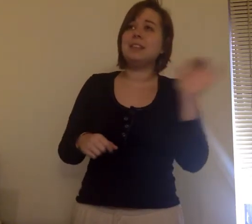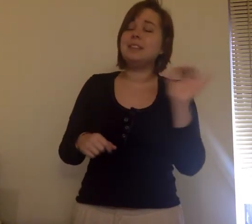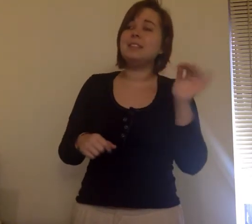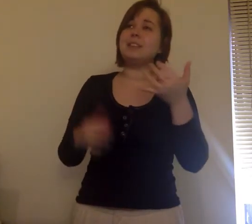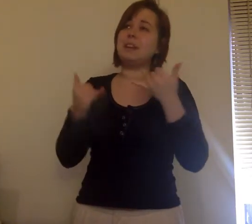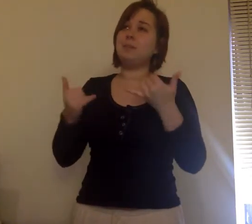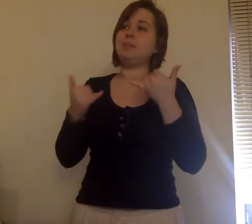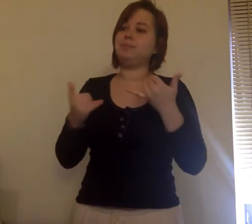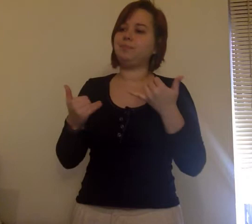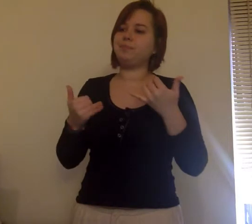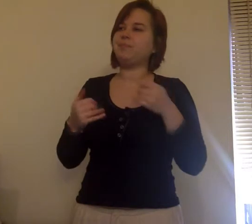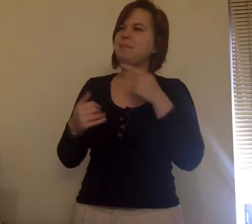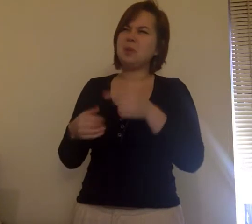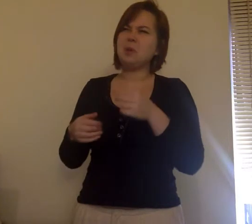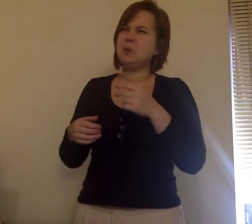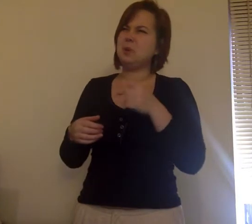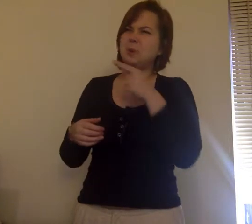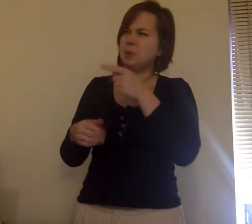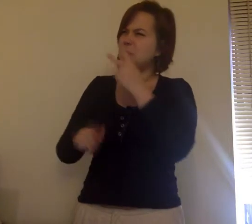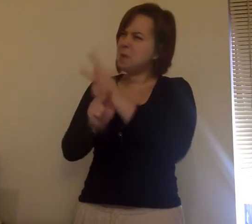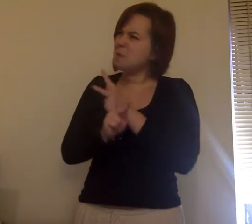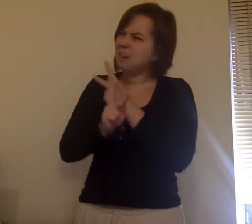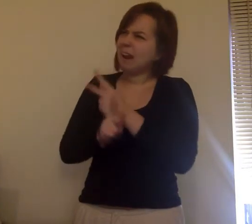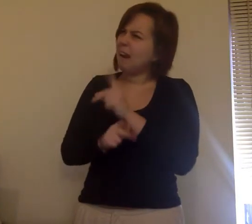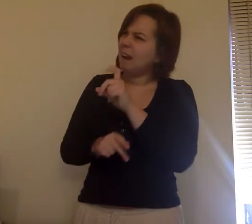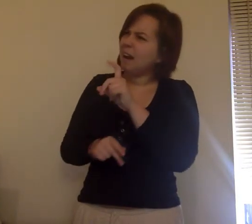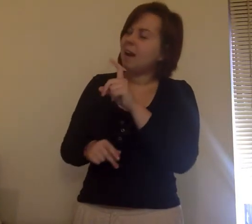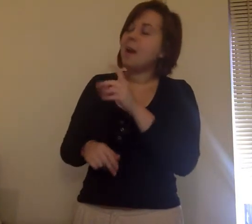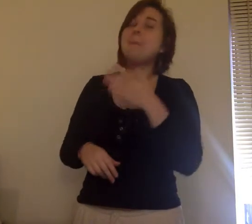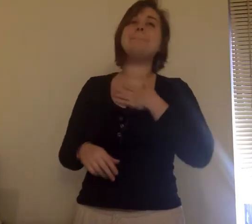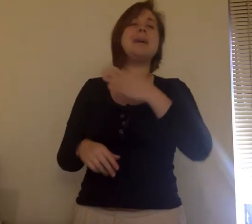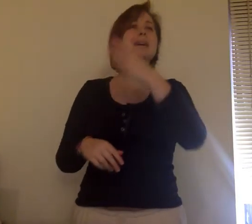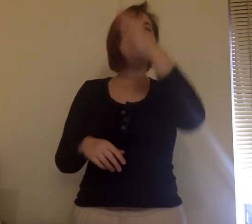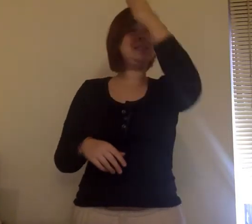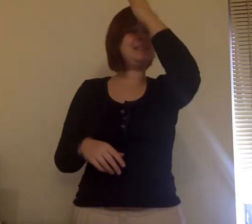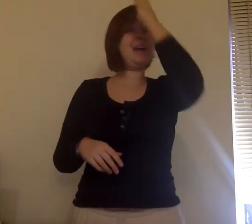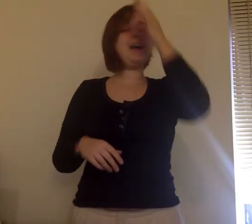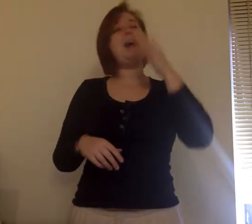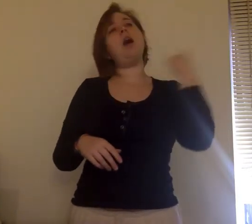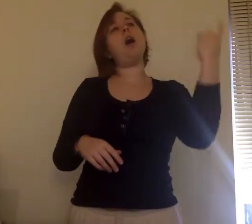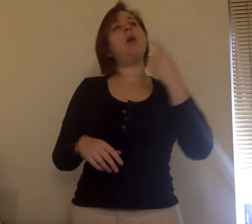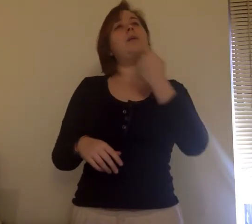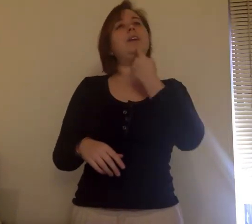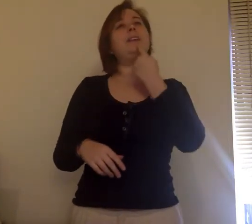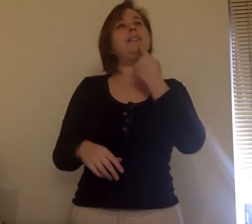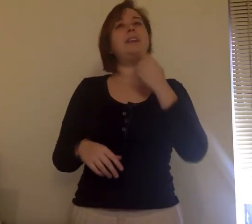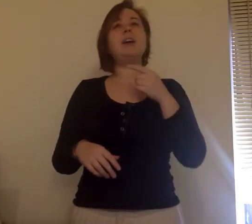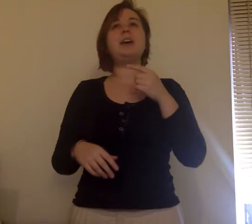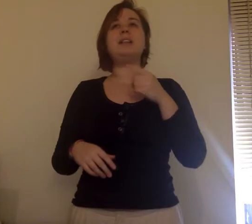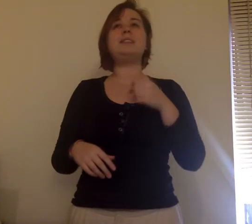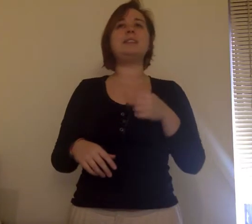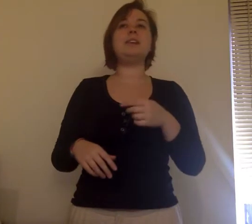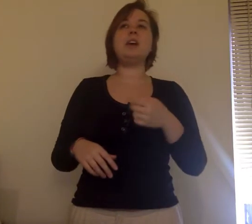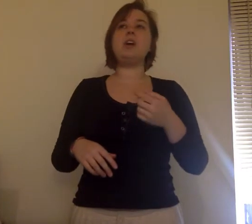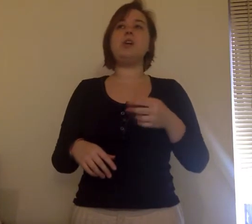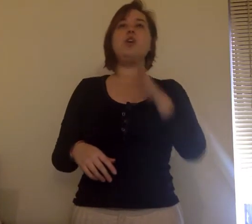always says, you are what you do, not what you say. Well, what you do makes me cry at